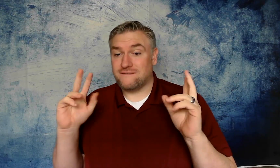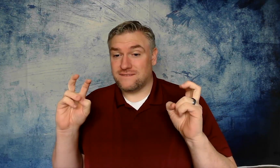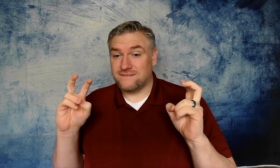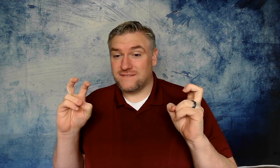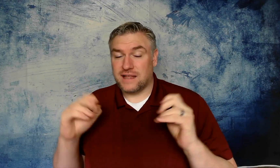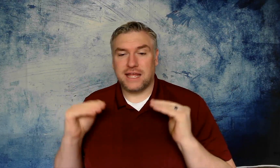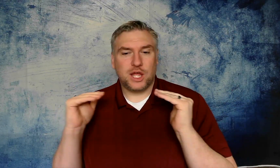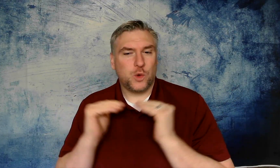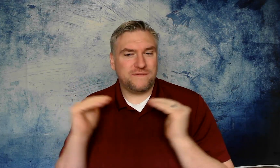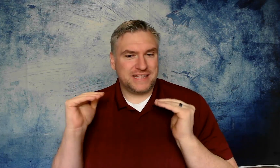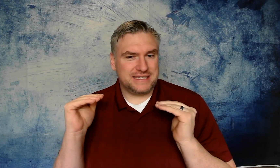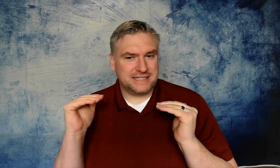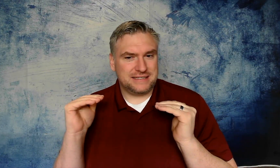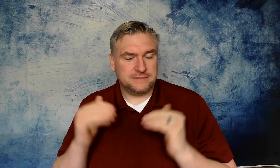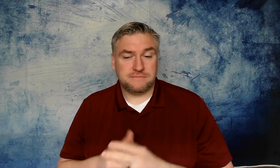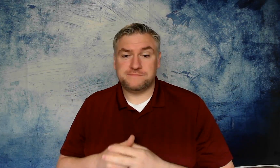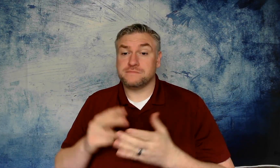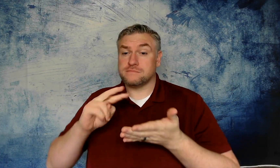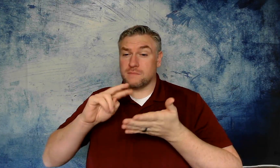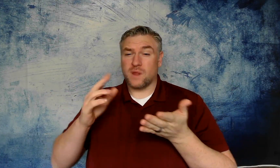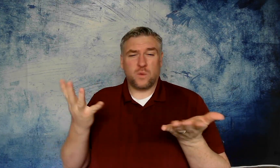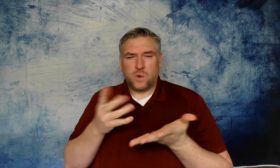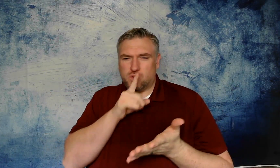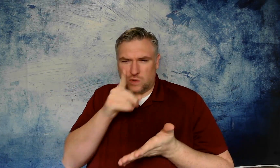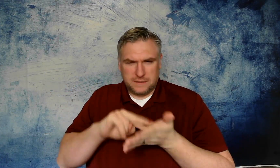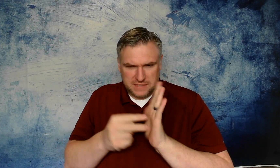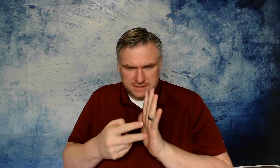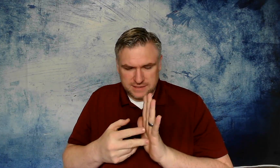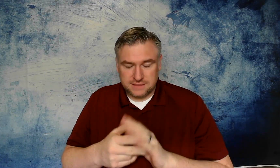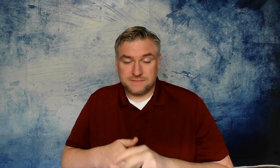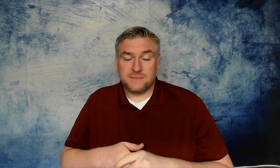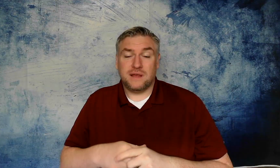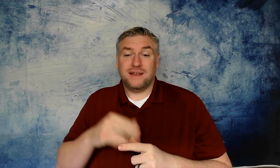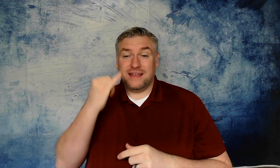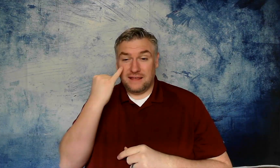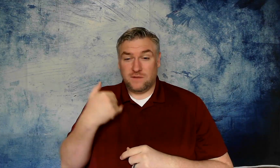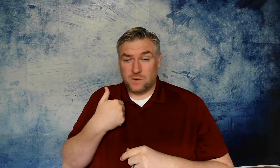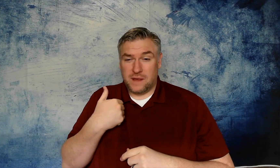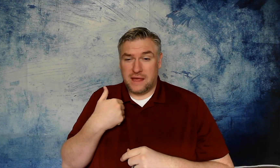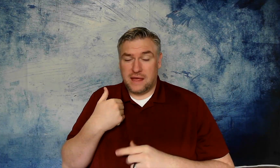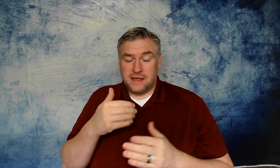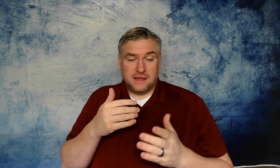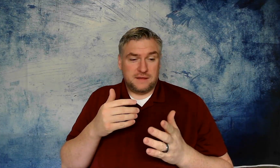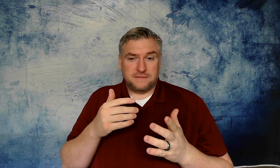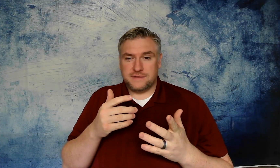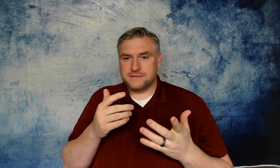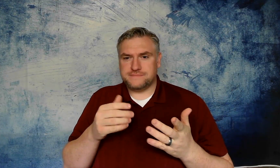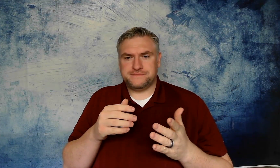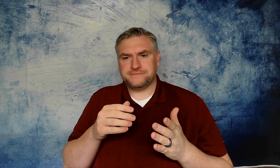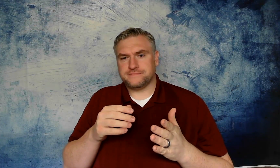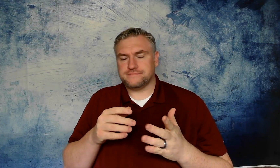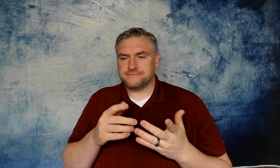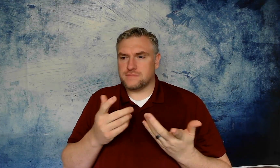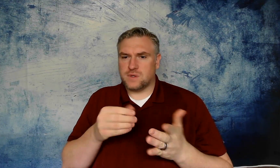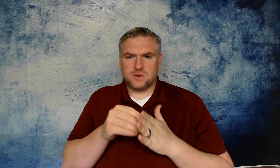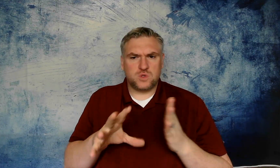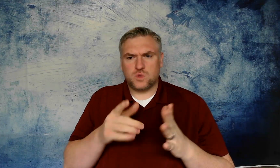His level was equivalent. Now, really, what does that mean? If I have, let's